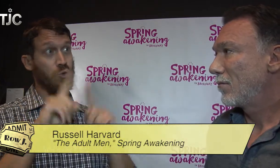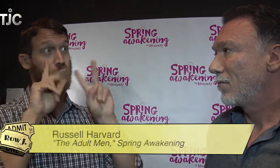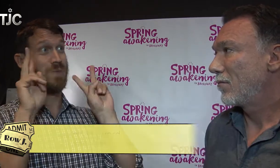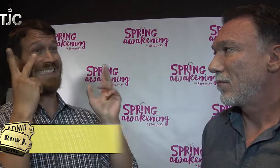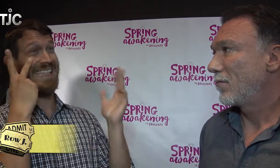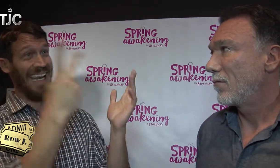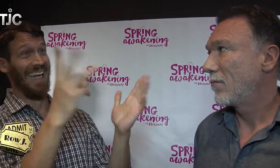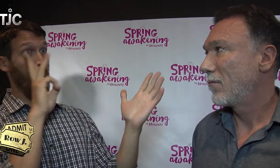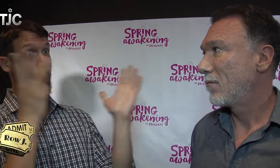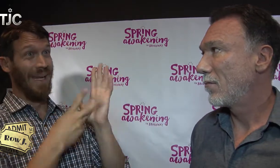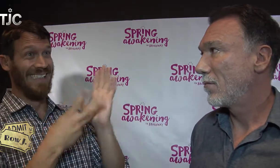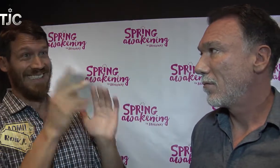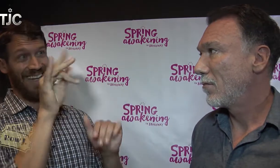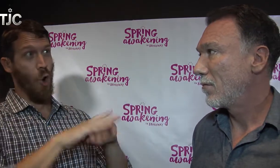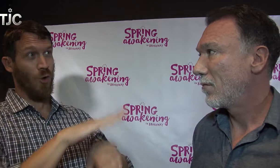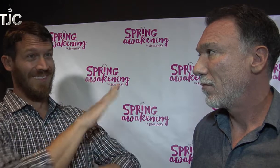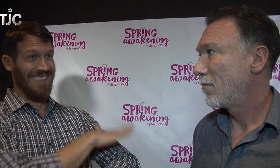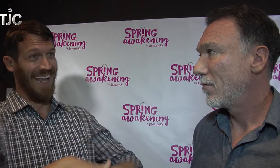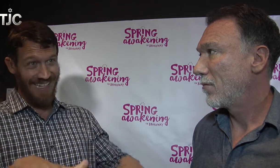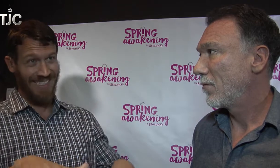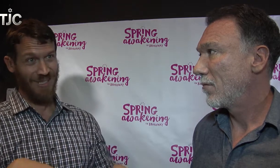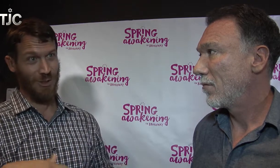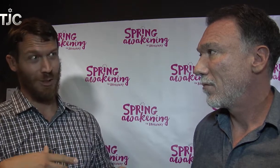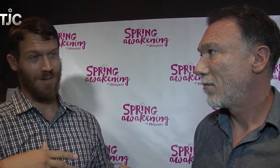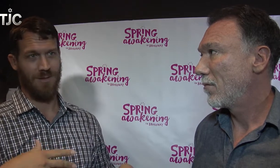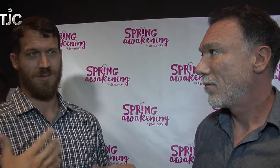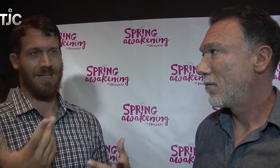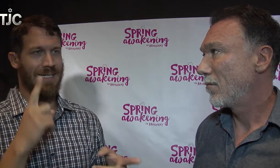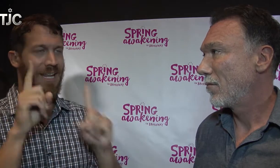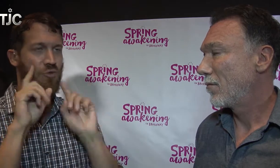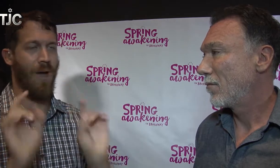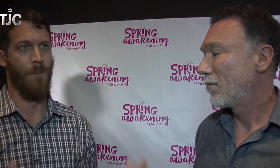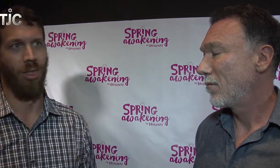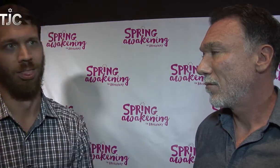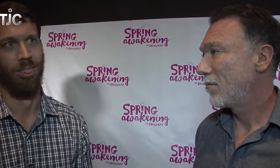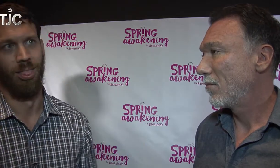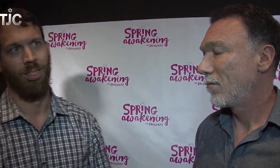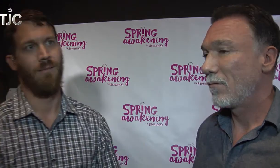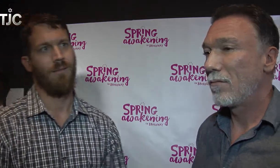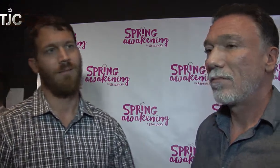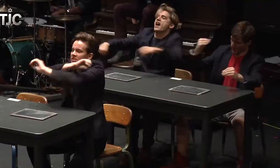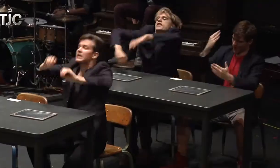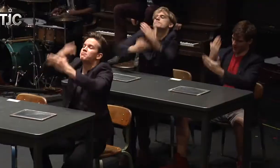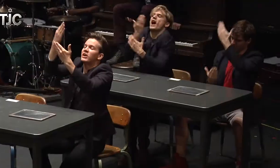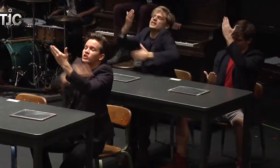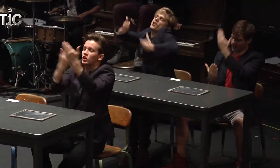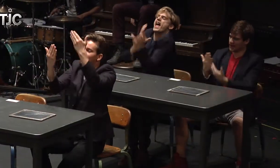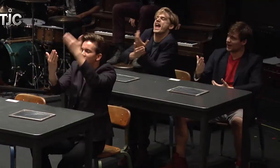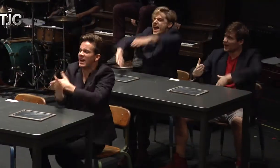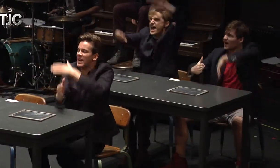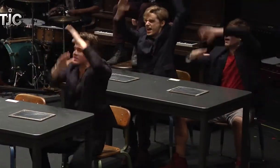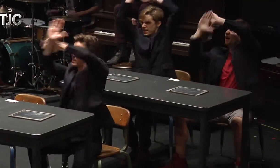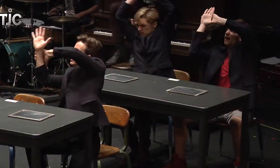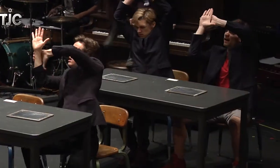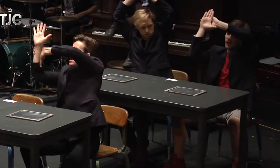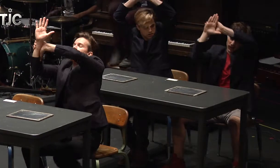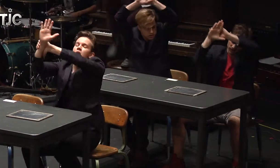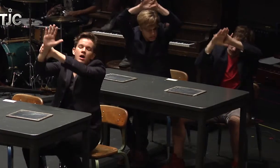today. So for people to see it, actually witness it on stage, is going to be incredible. Even the dancing incorporates sign language,